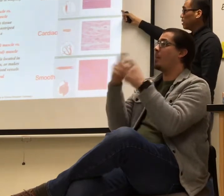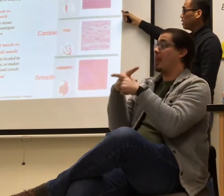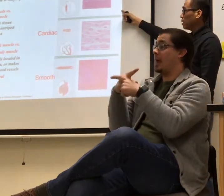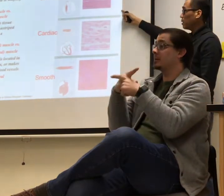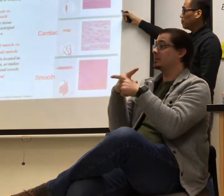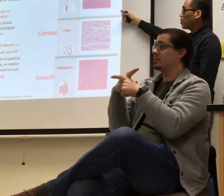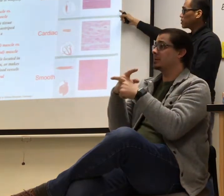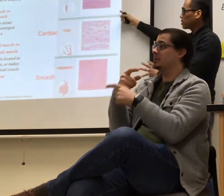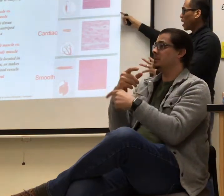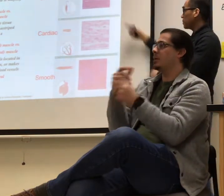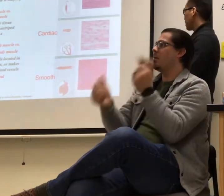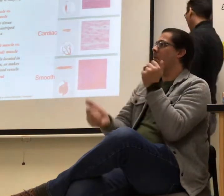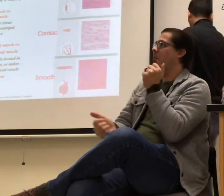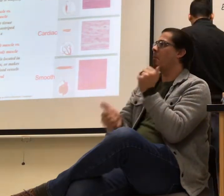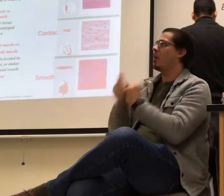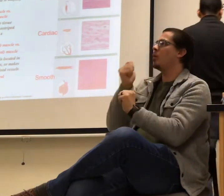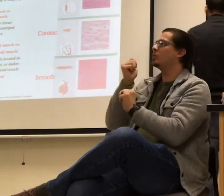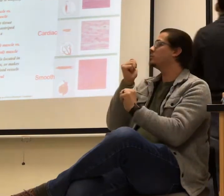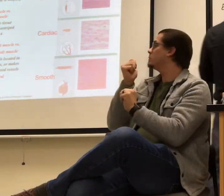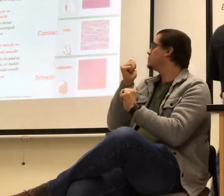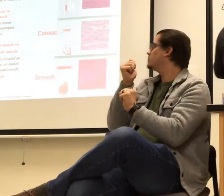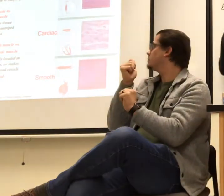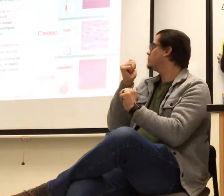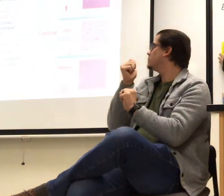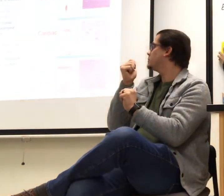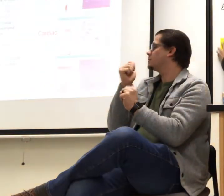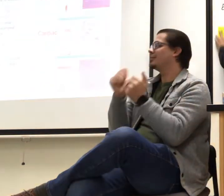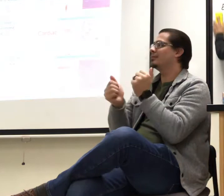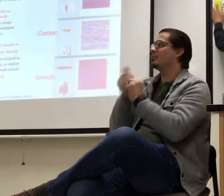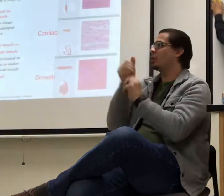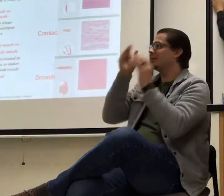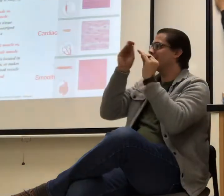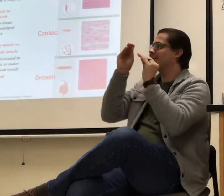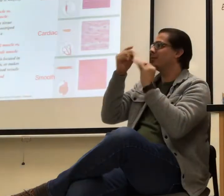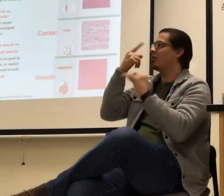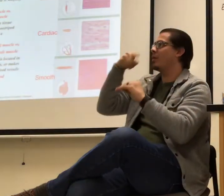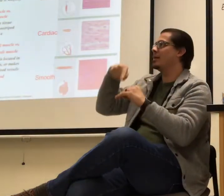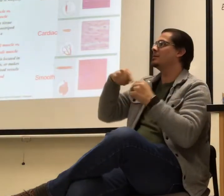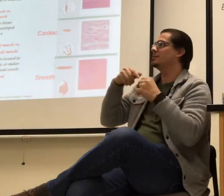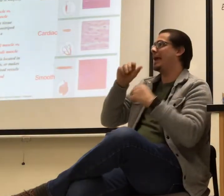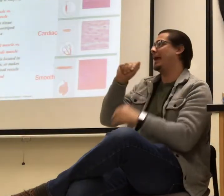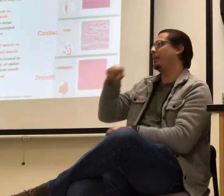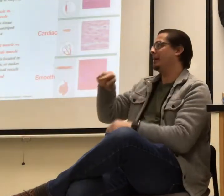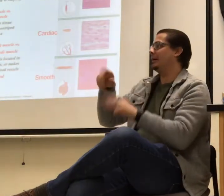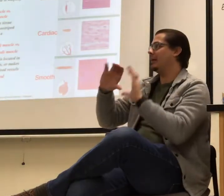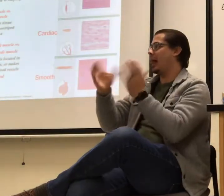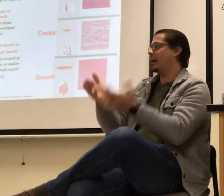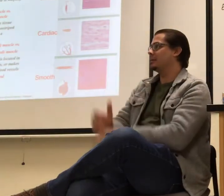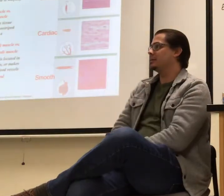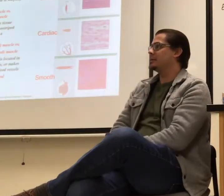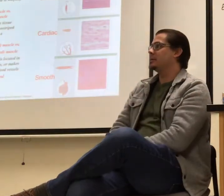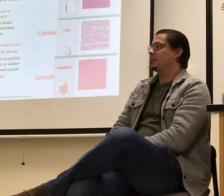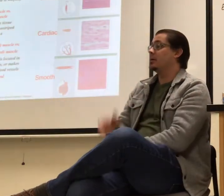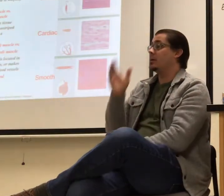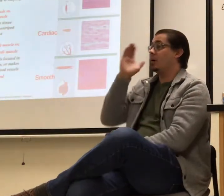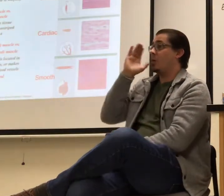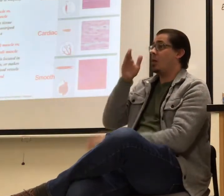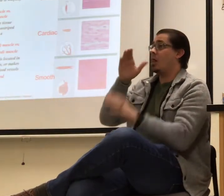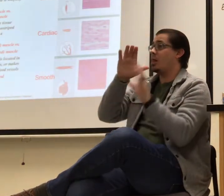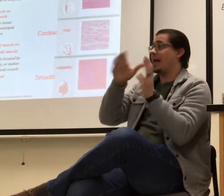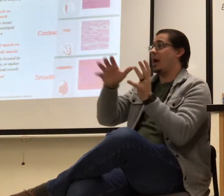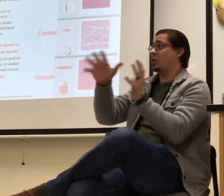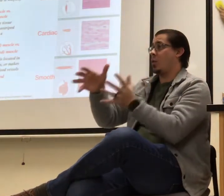and most time is given to teaching that in this class. But we can categorize